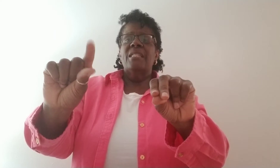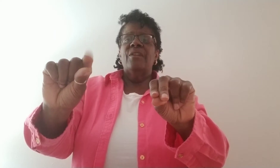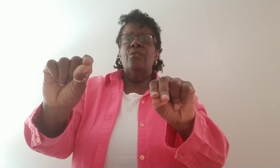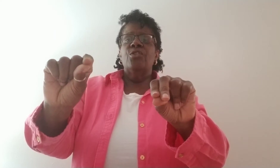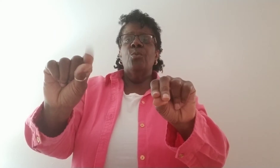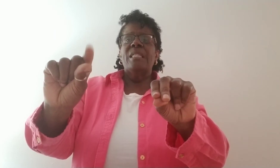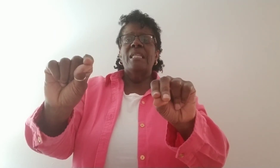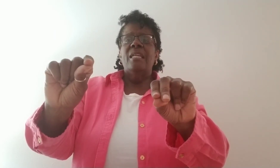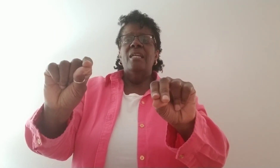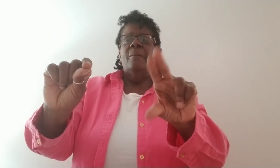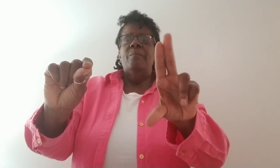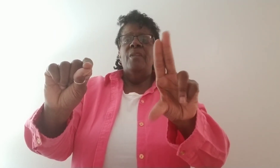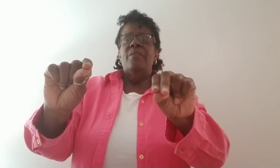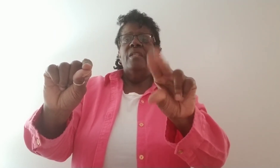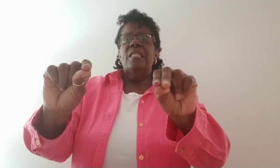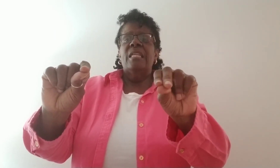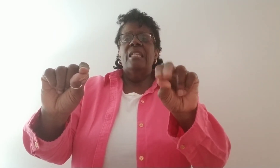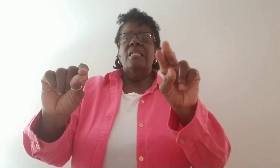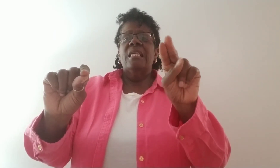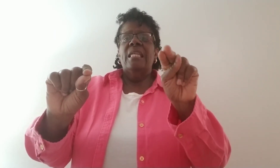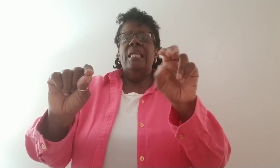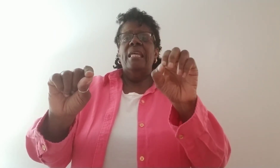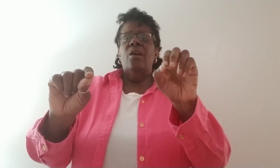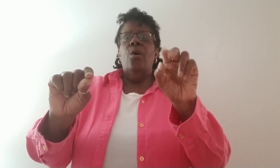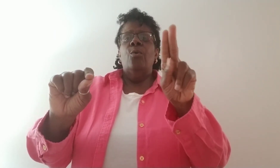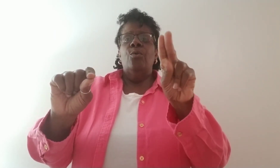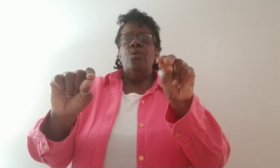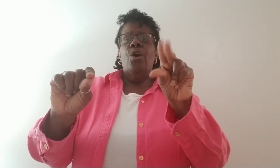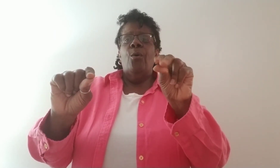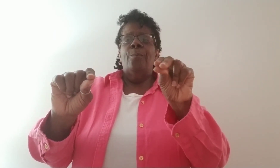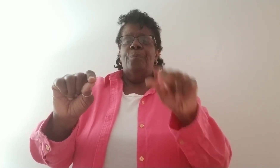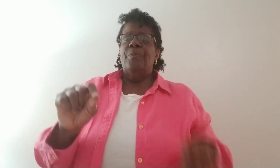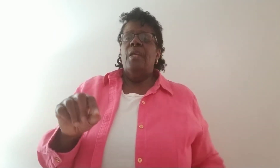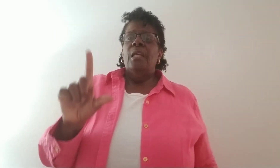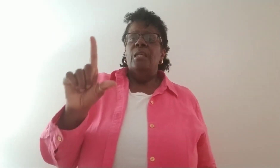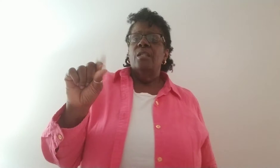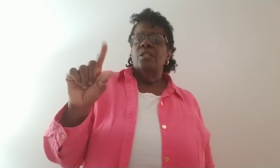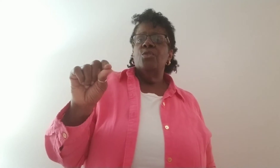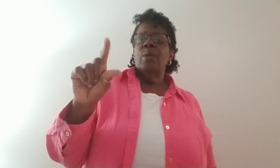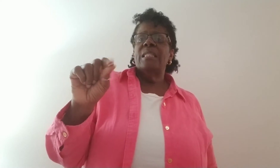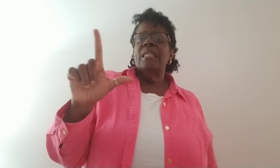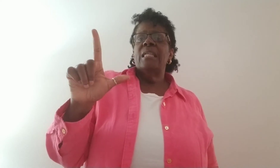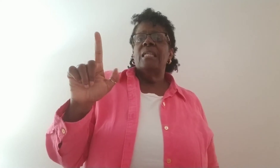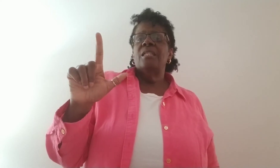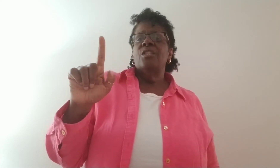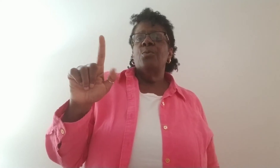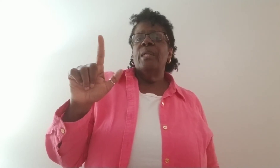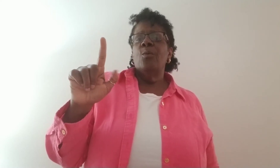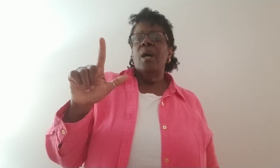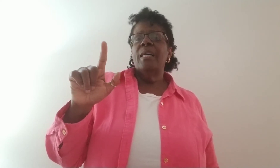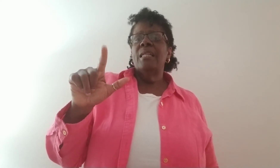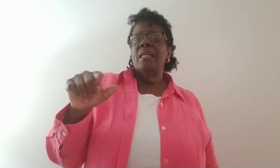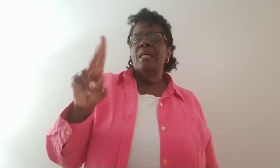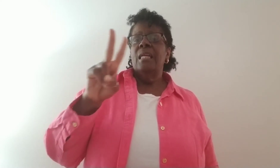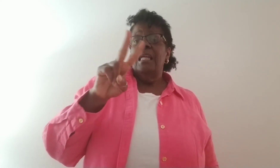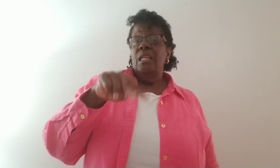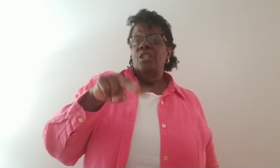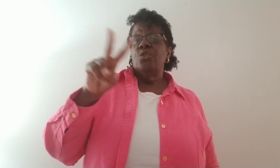finger is 20. And this is N-O, no. 20, 21,